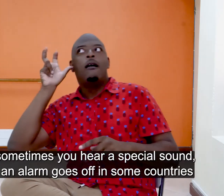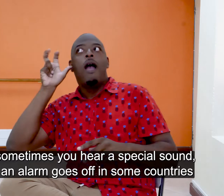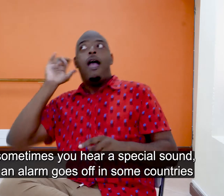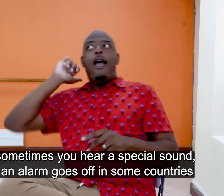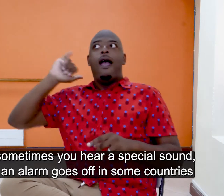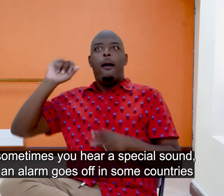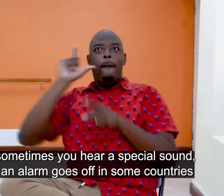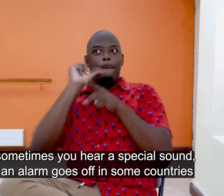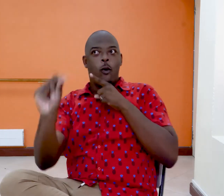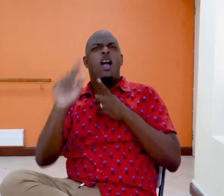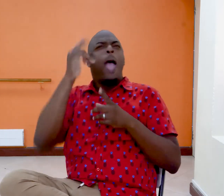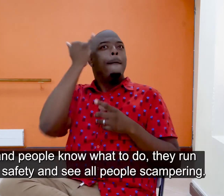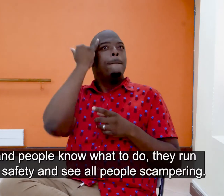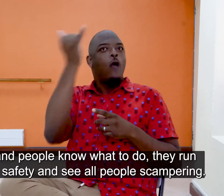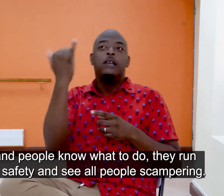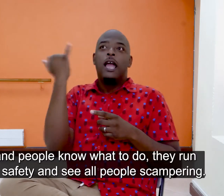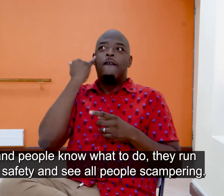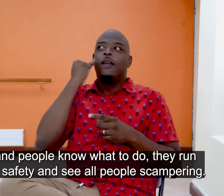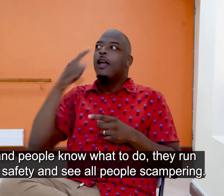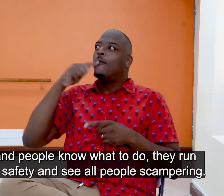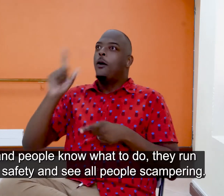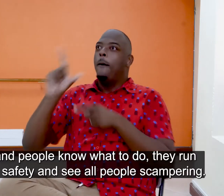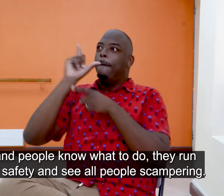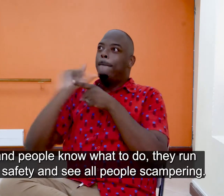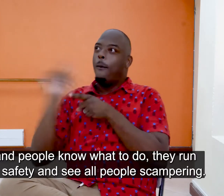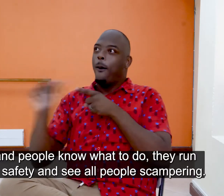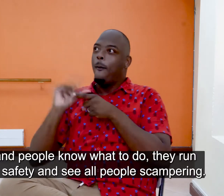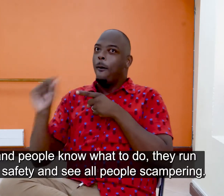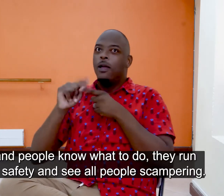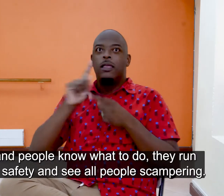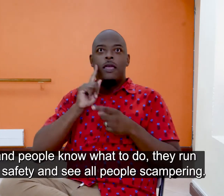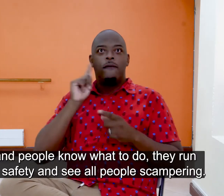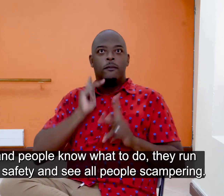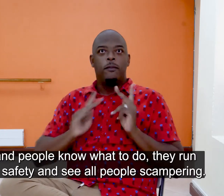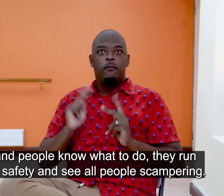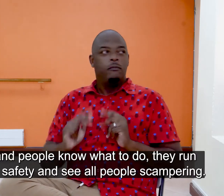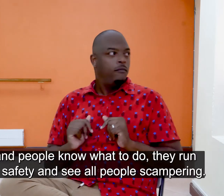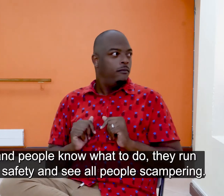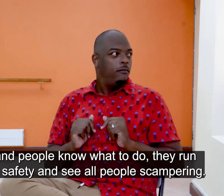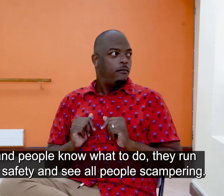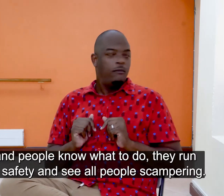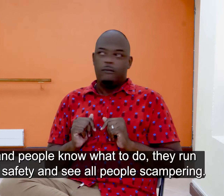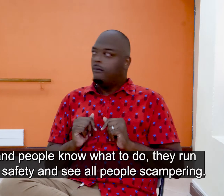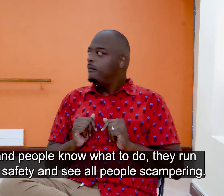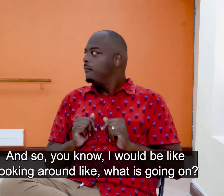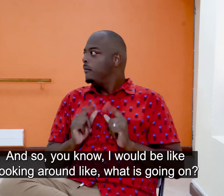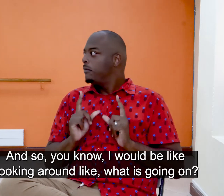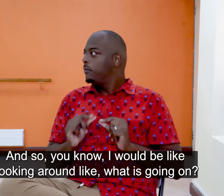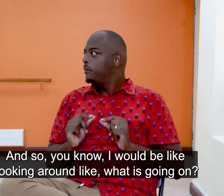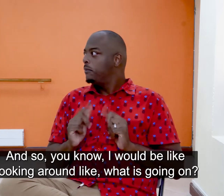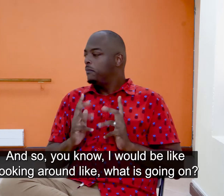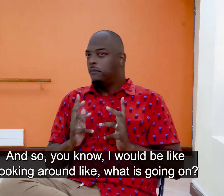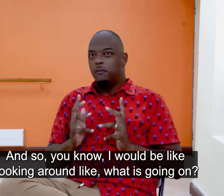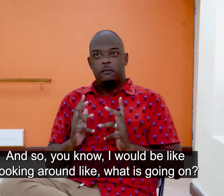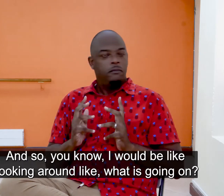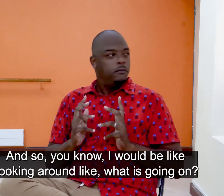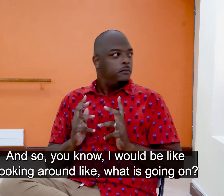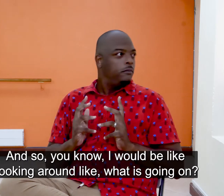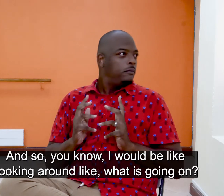some countries, and people know what to do. They run to safety, and you see all people scampering, and so I will be like looking around like,